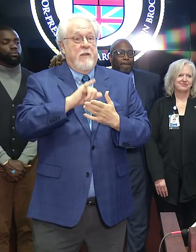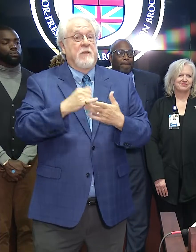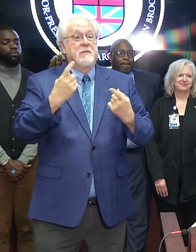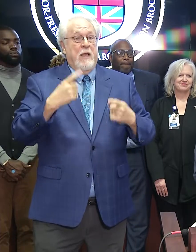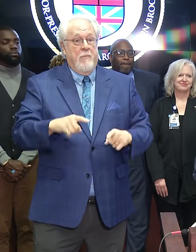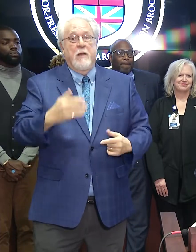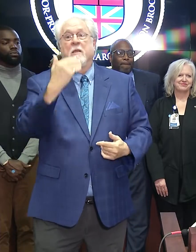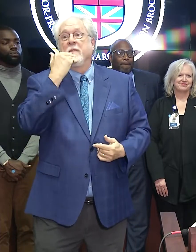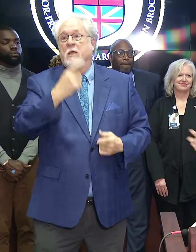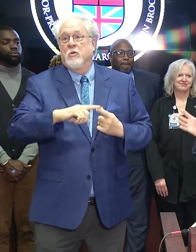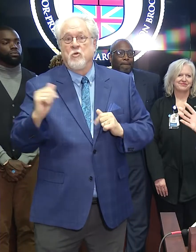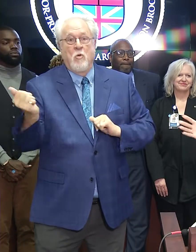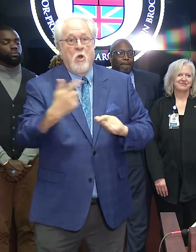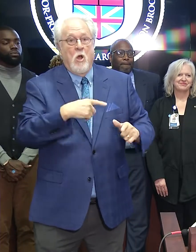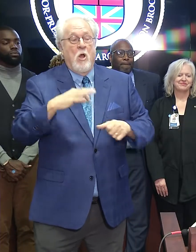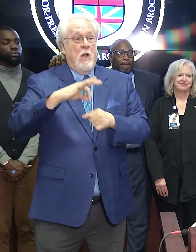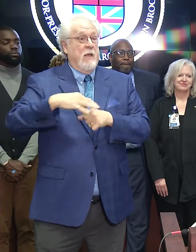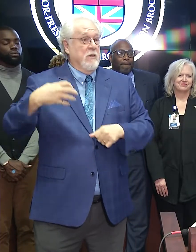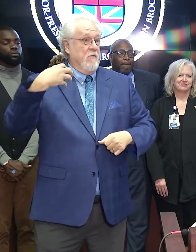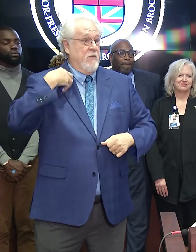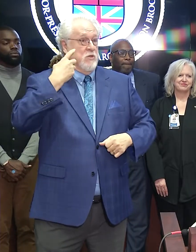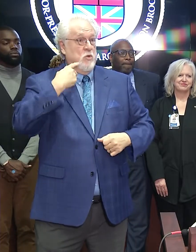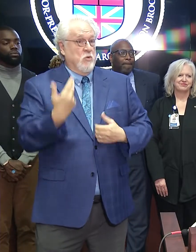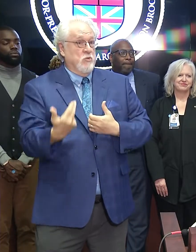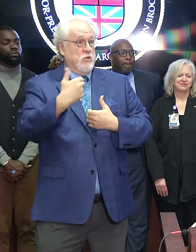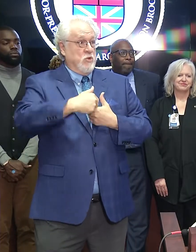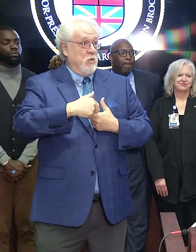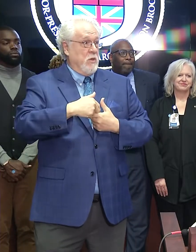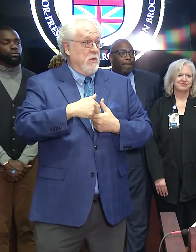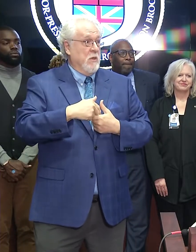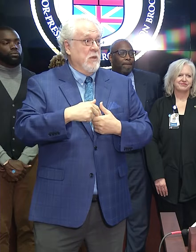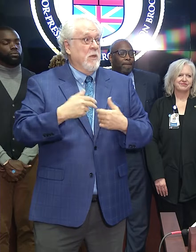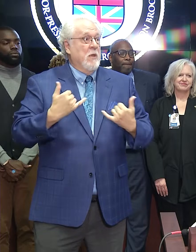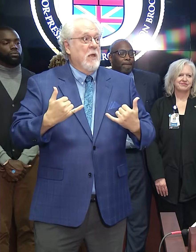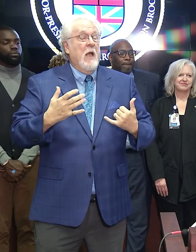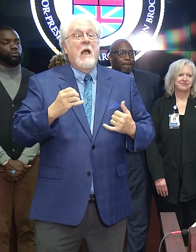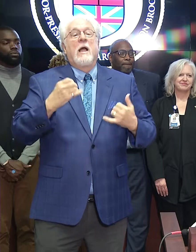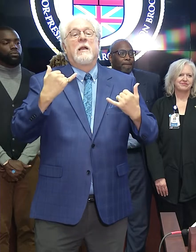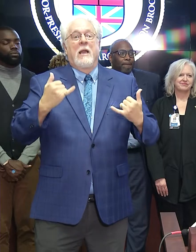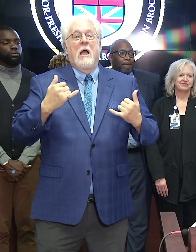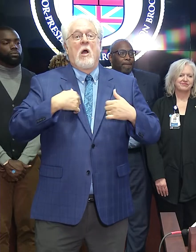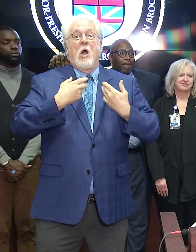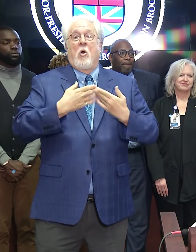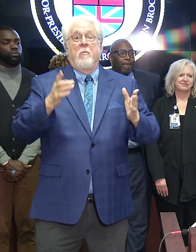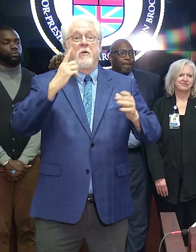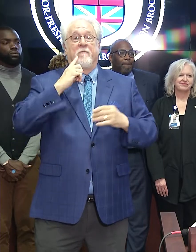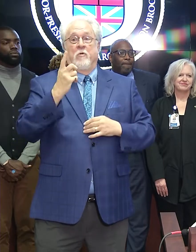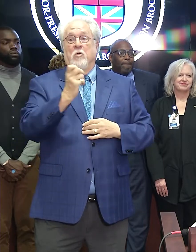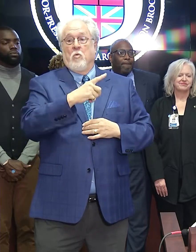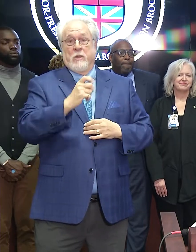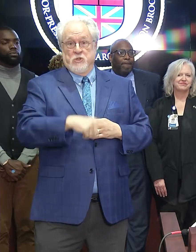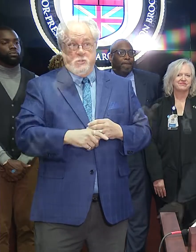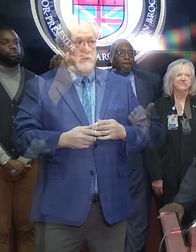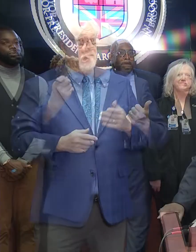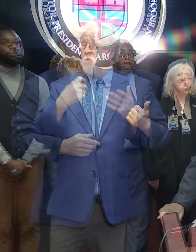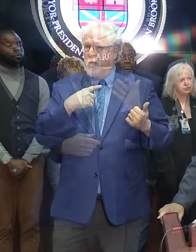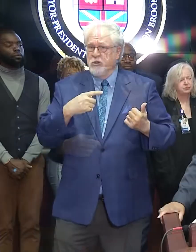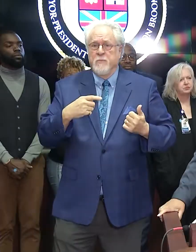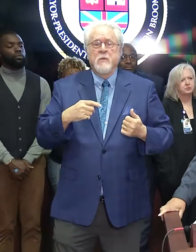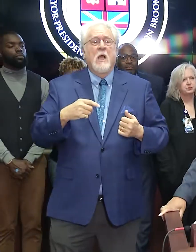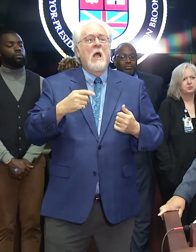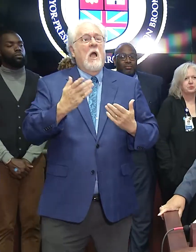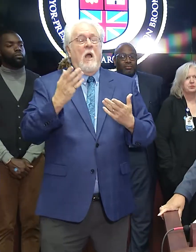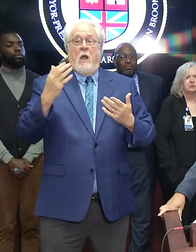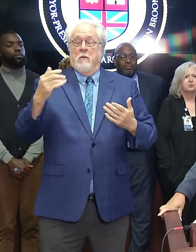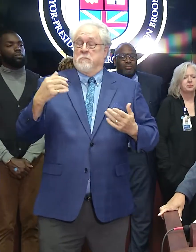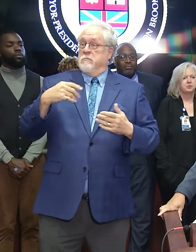happen. Thank you to all the elected officials who have joined us today, and now I'll open it up for a few questions. It was